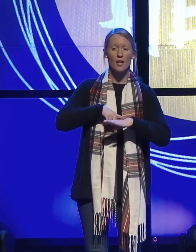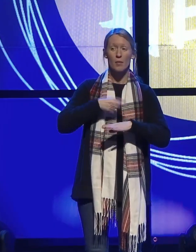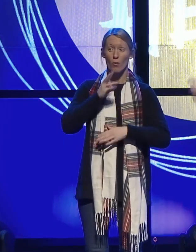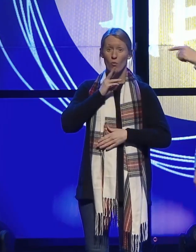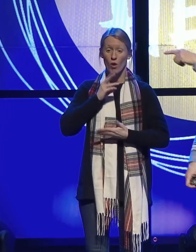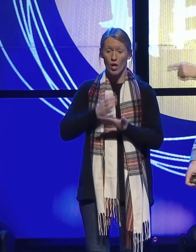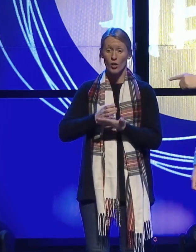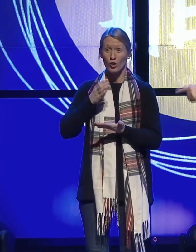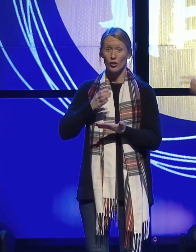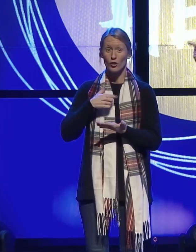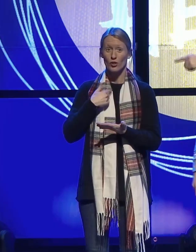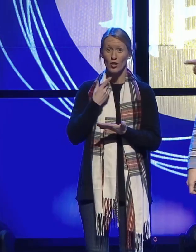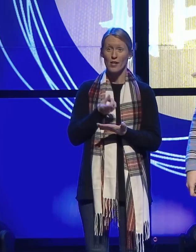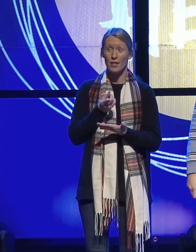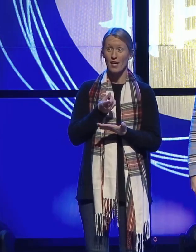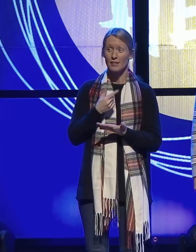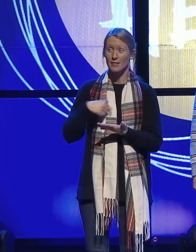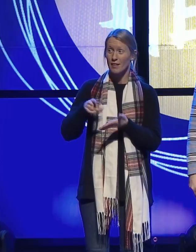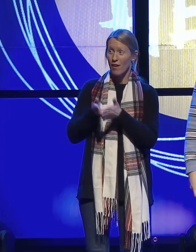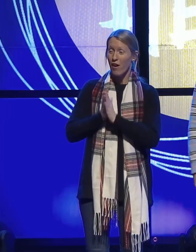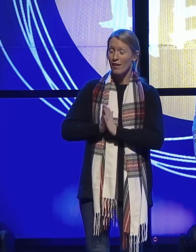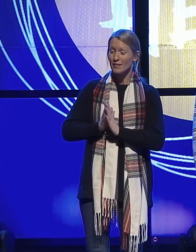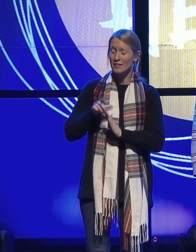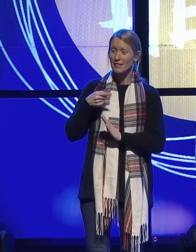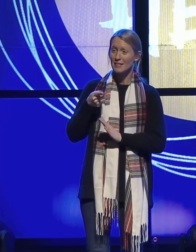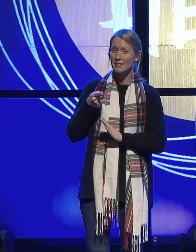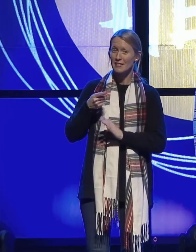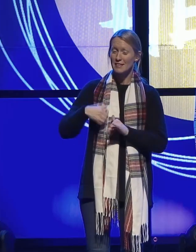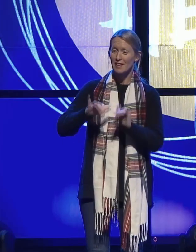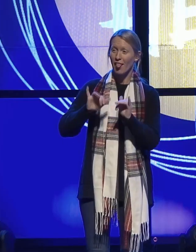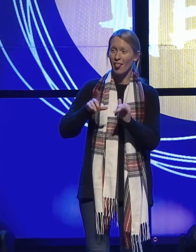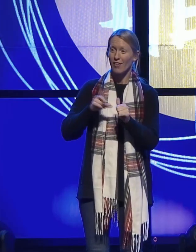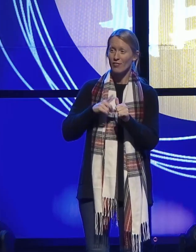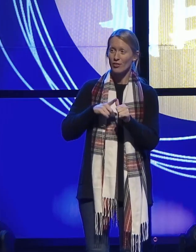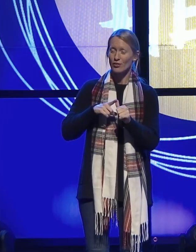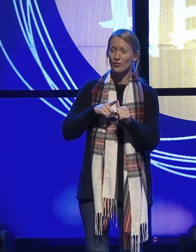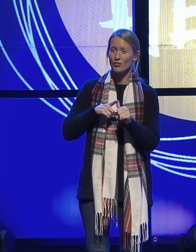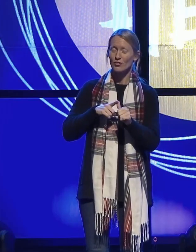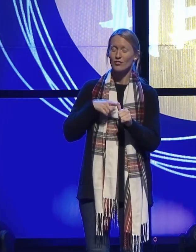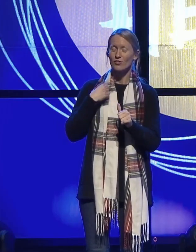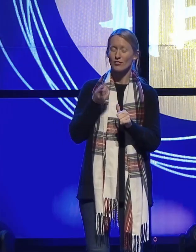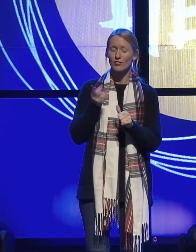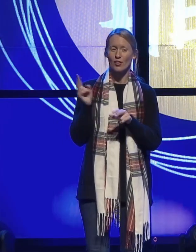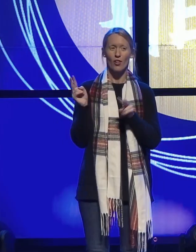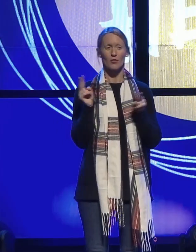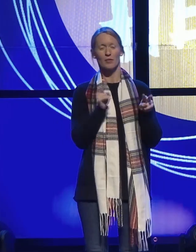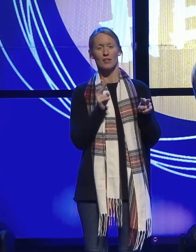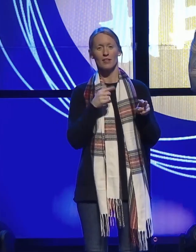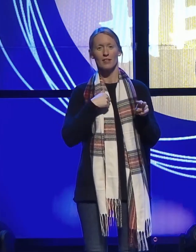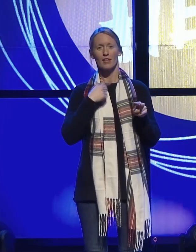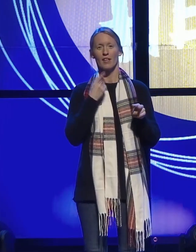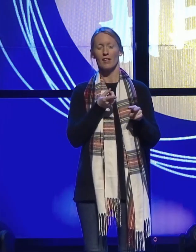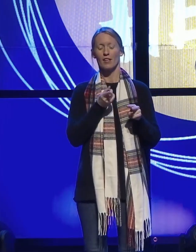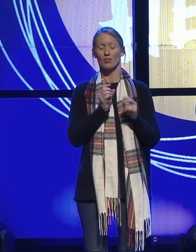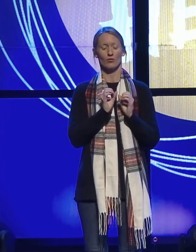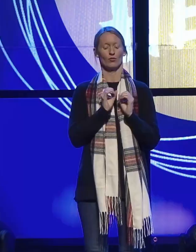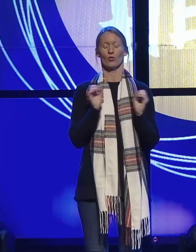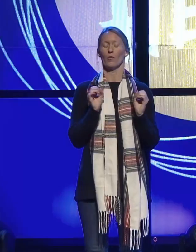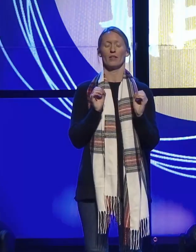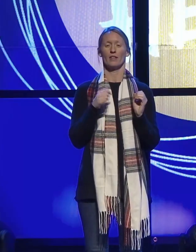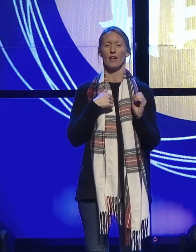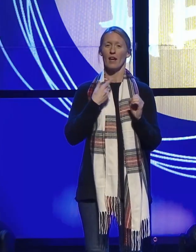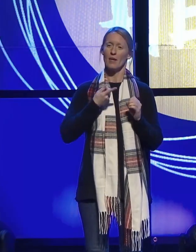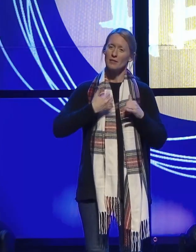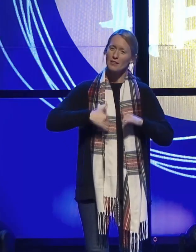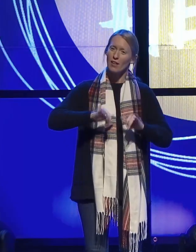in the lead? That's what I said. That's what I said to the person at the booth. She just looked at me, didn't know what to do. I was like, I'm still in the lead. I mean, there's nobody near me. I was like, I'm still in the